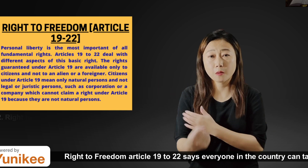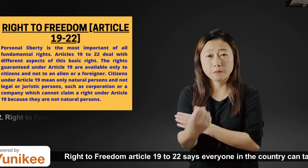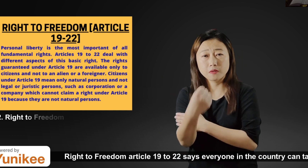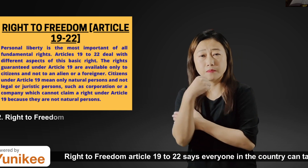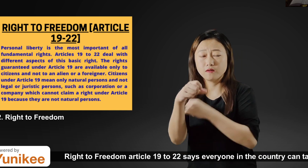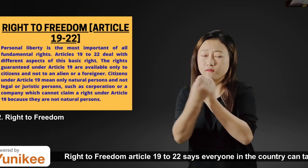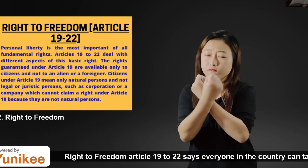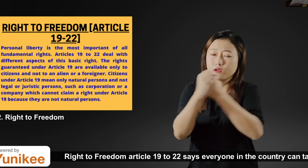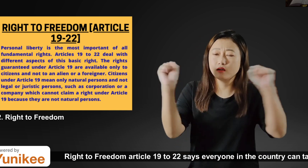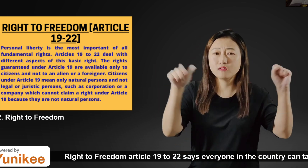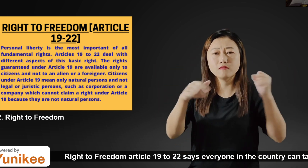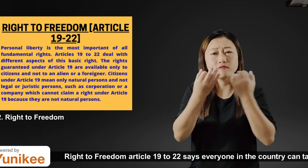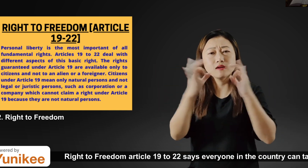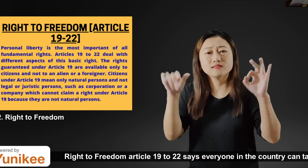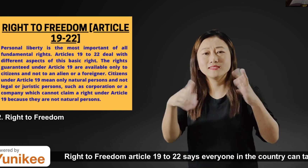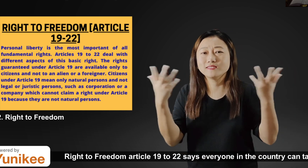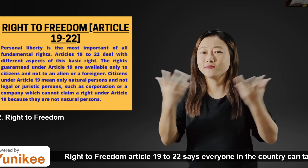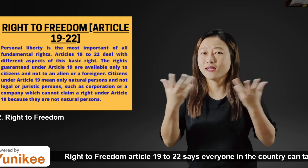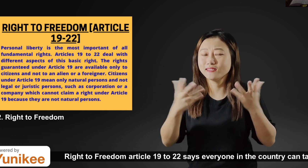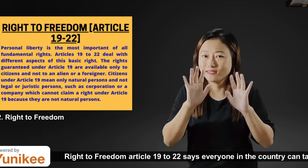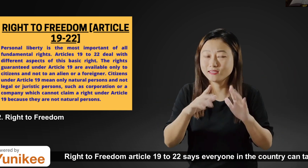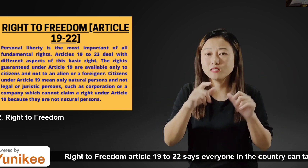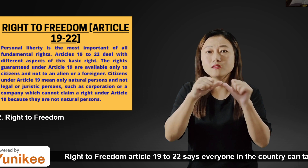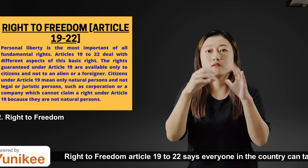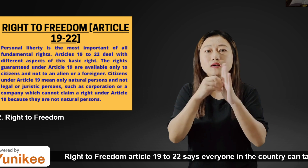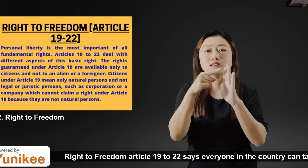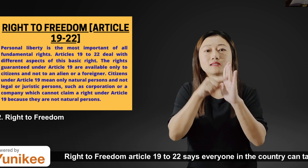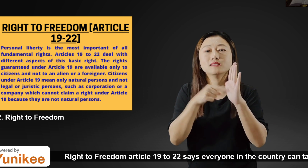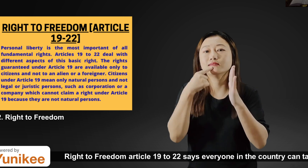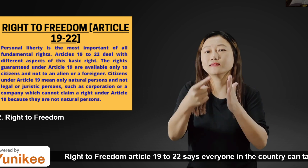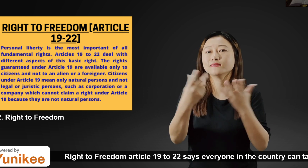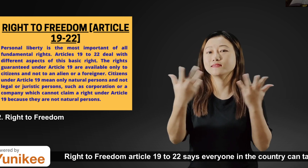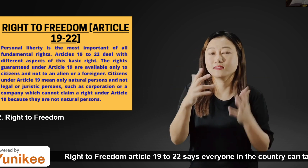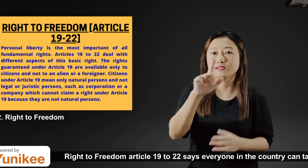right to freedom article 19 to 22 says everyone in the country can talk